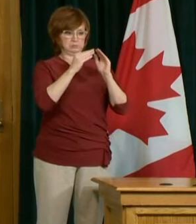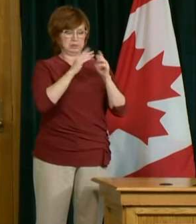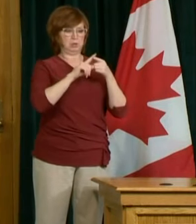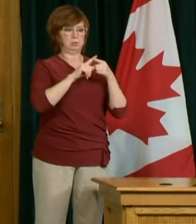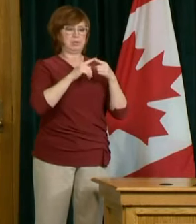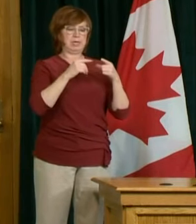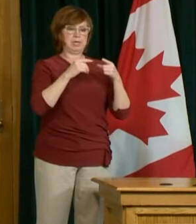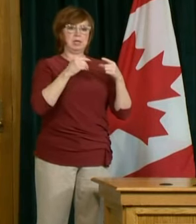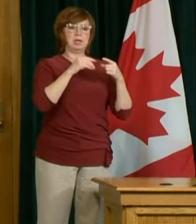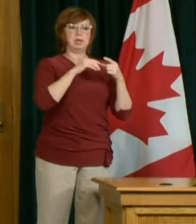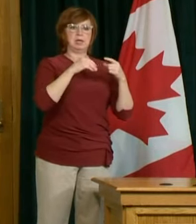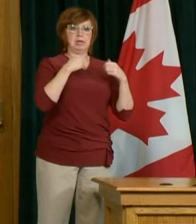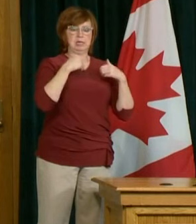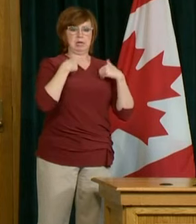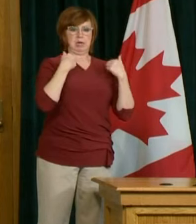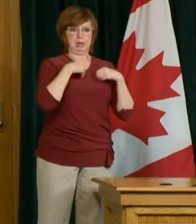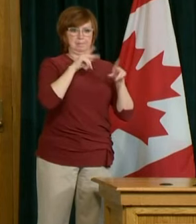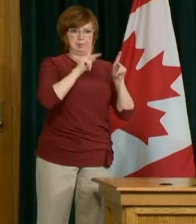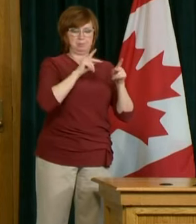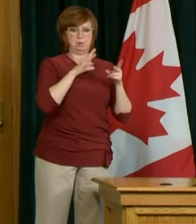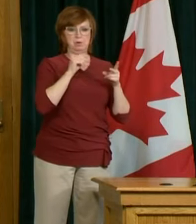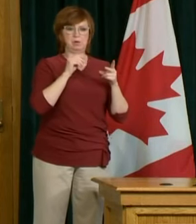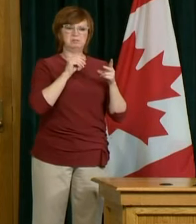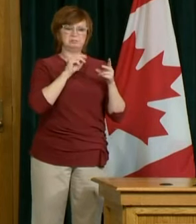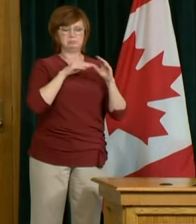and that has been the chain of transmission.